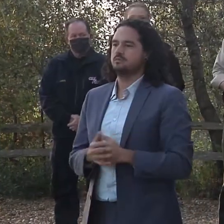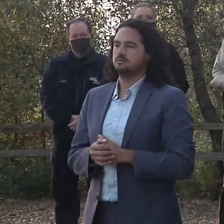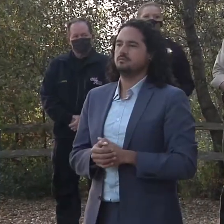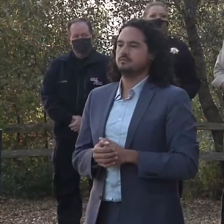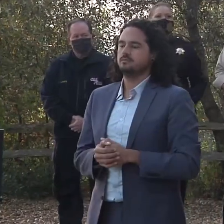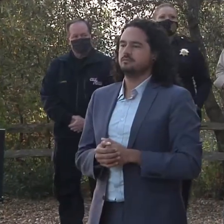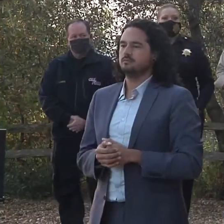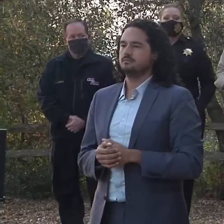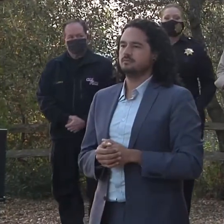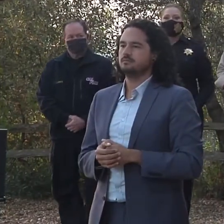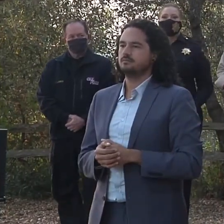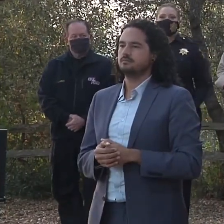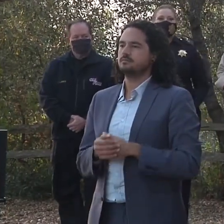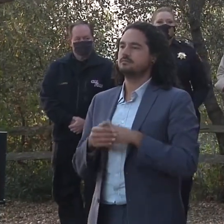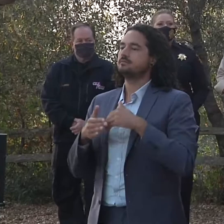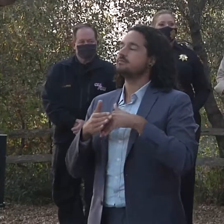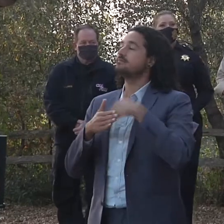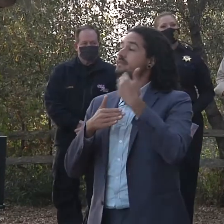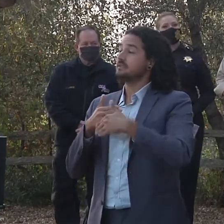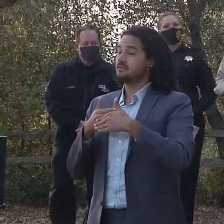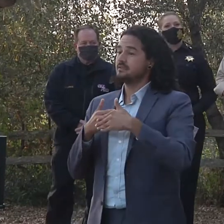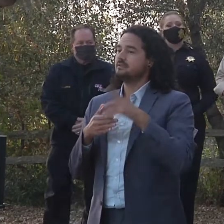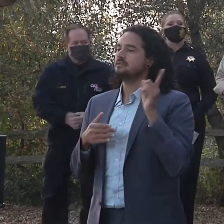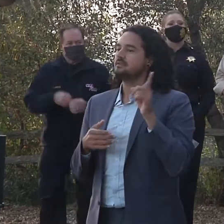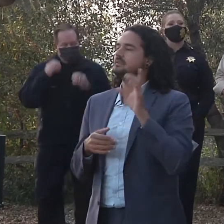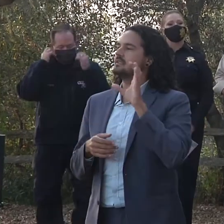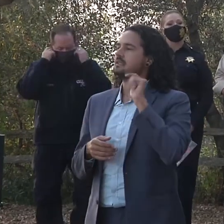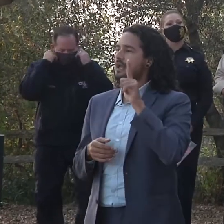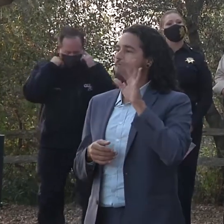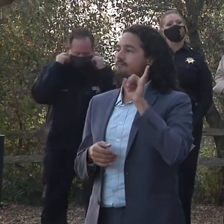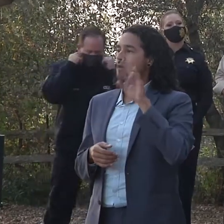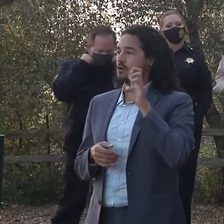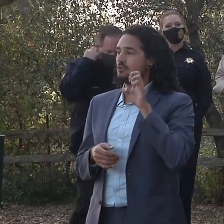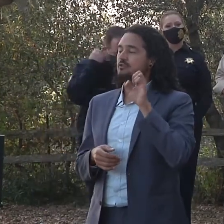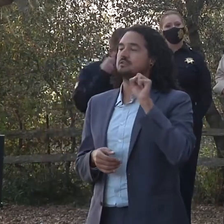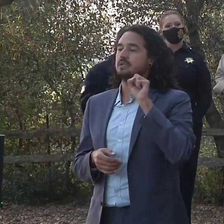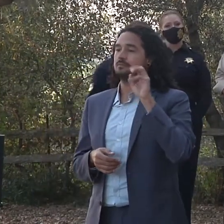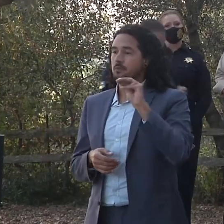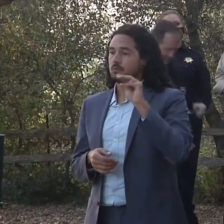Speaking next from the CAL FIRE San Mateo Santa Cruz unit is Unit Chief Ian Larkin.